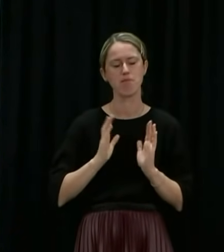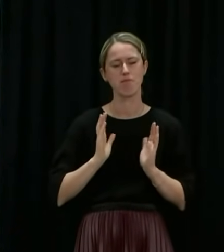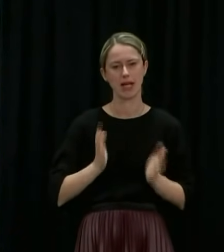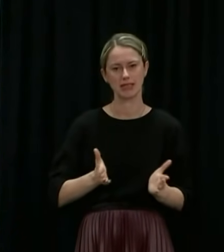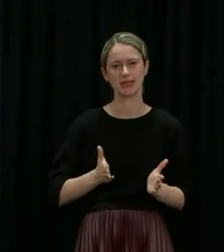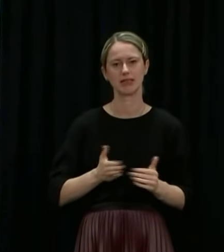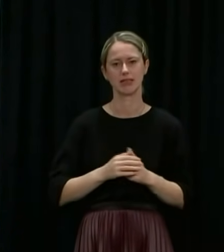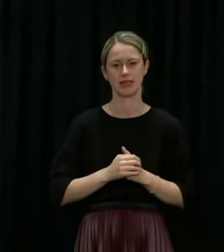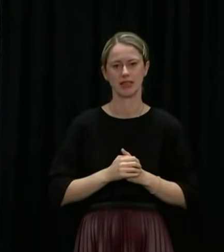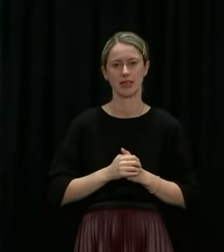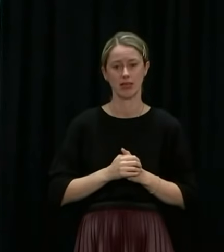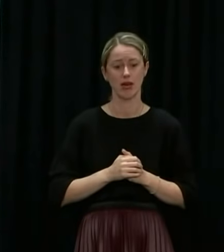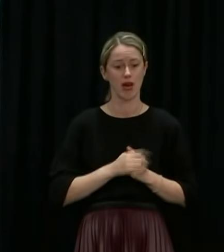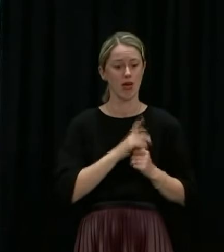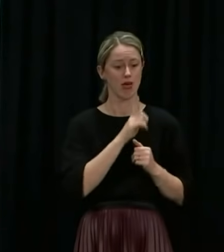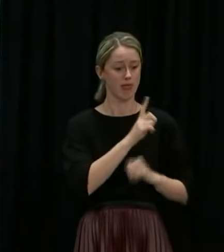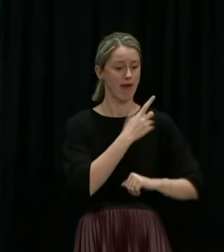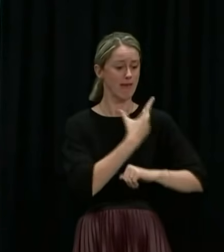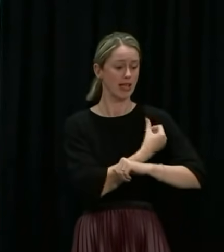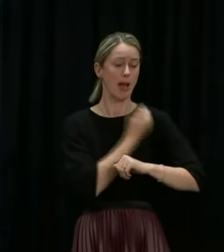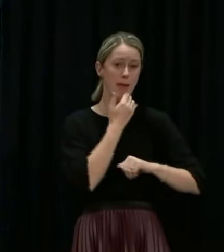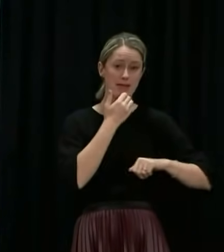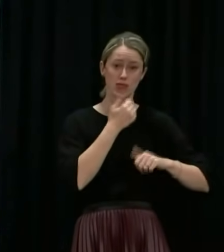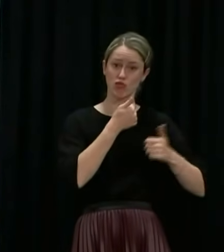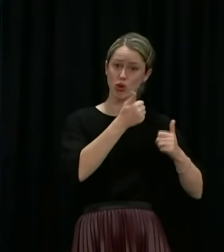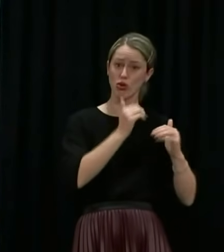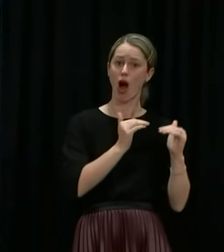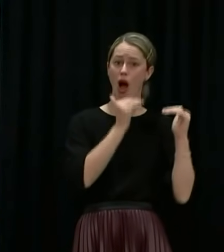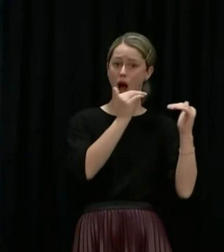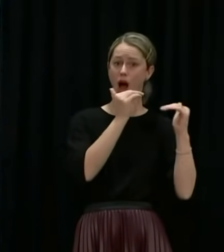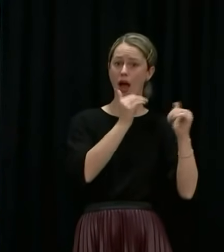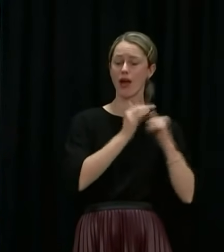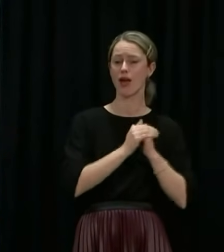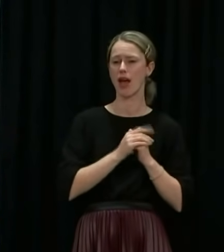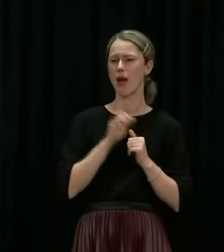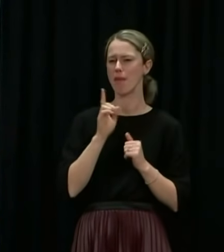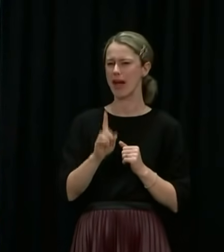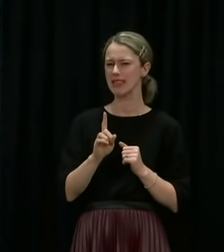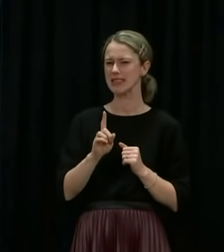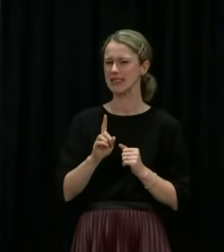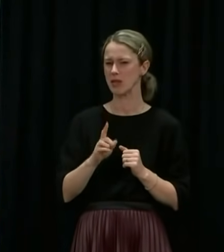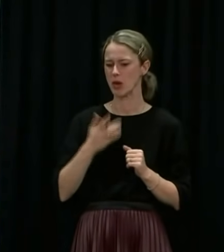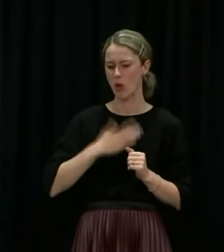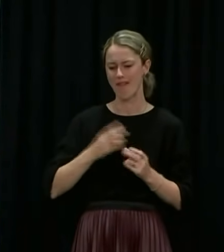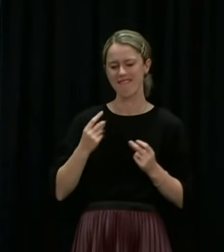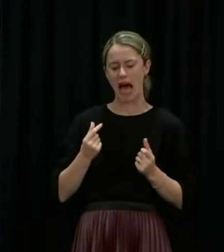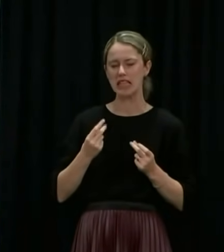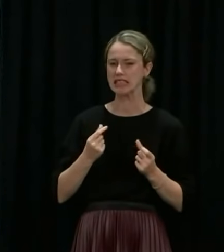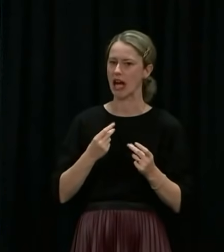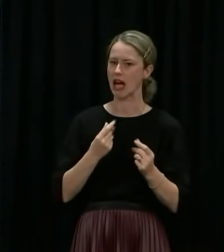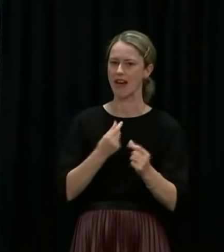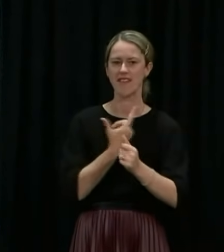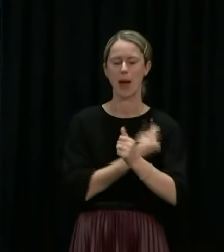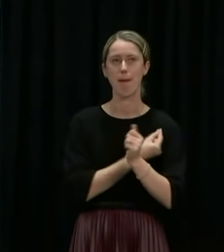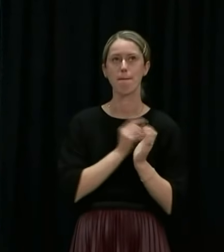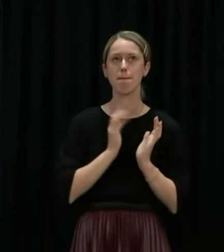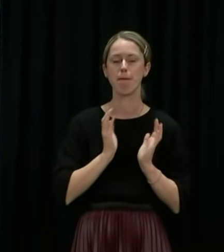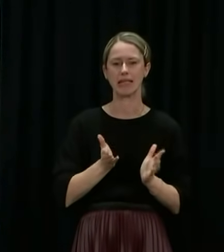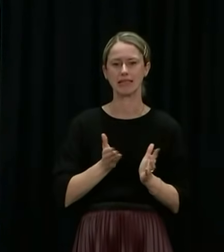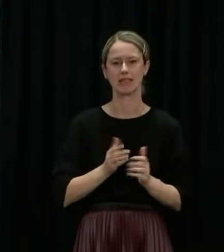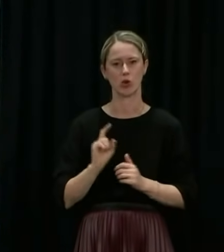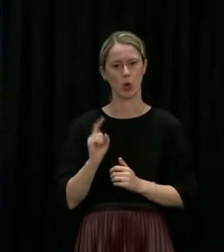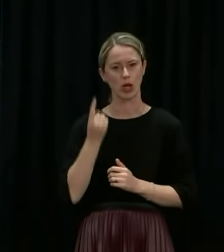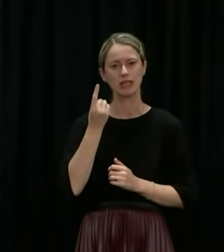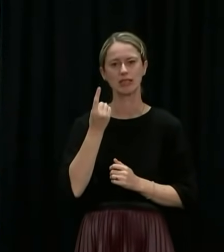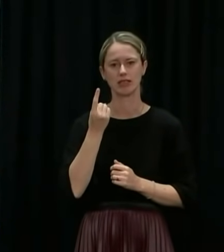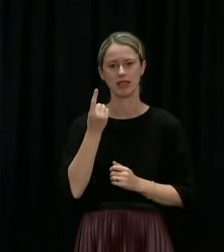at this point. We're seeing good high vaccination rates in Auckland, but I can't stress enough, we want to push harder and faster with vaccination in Auckland. It